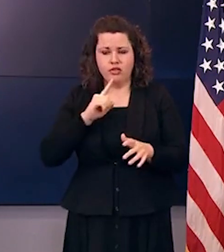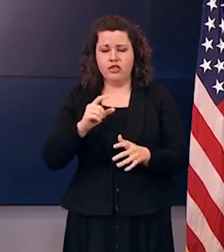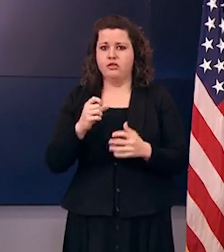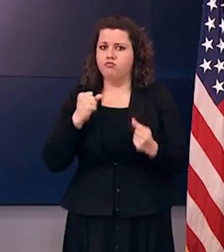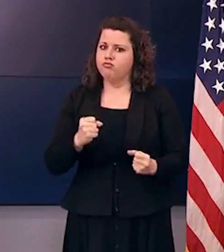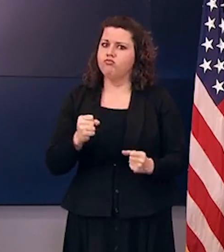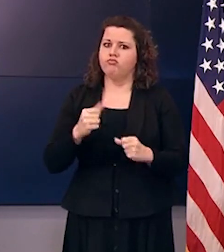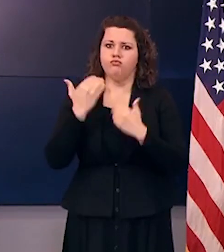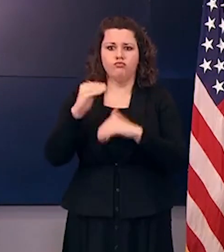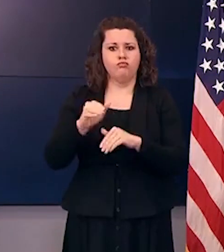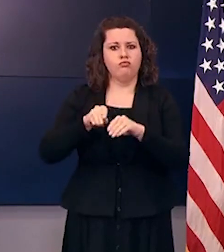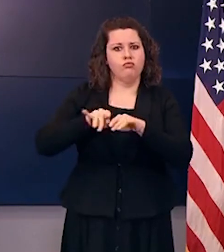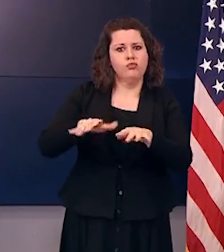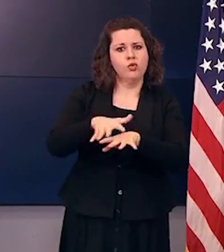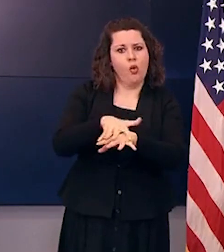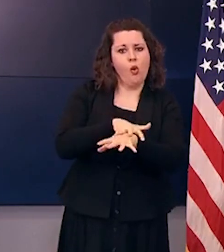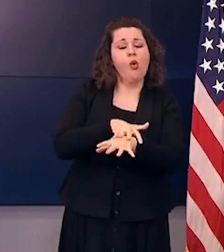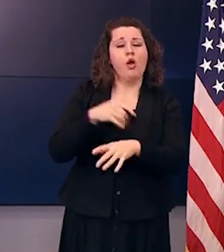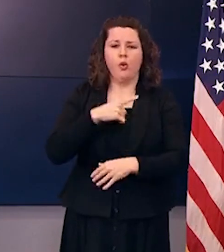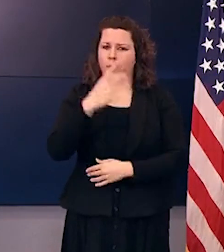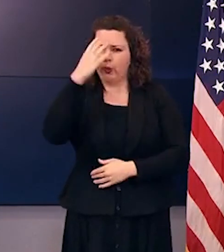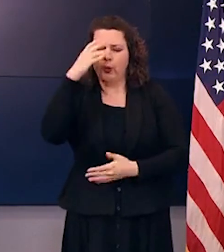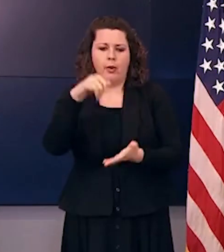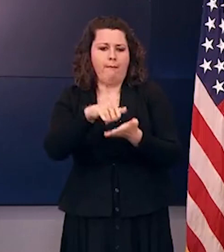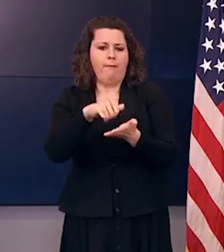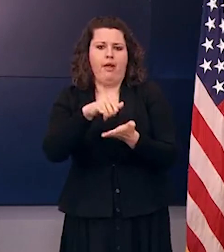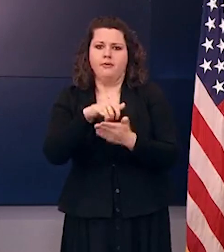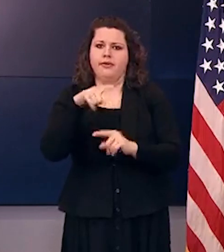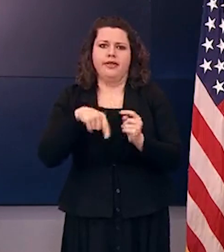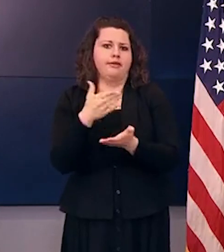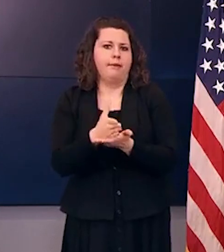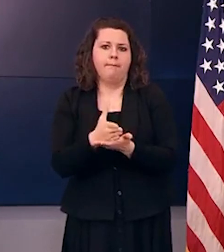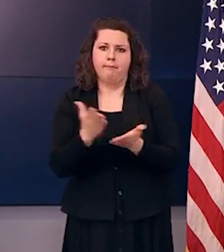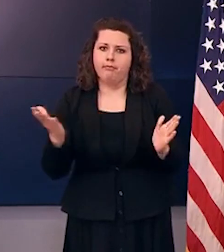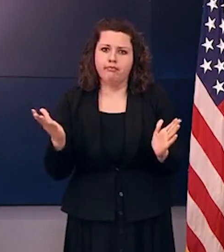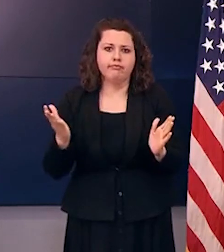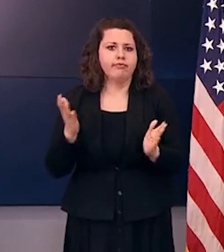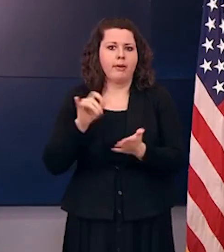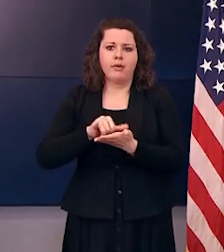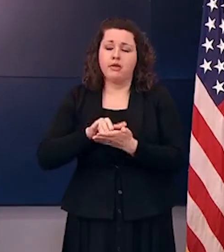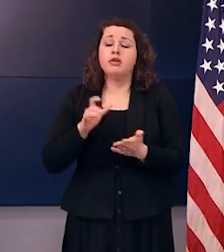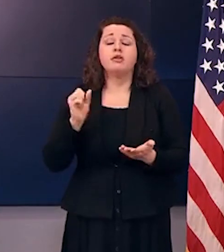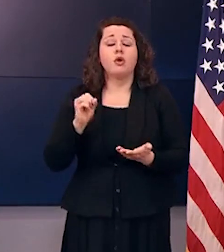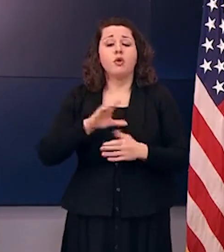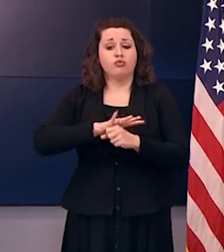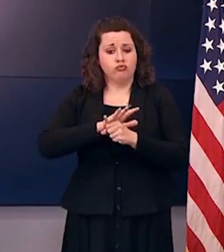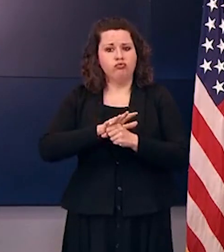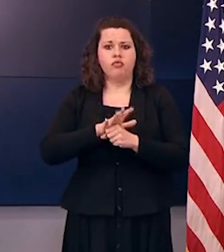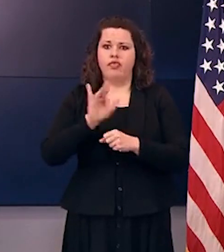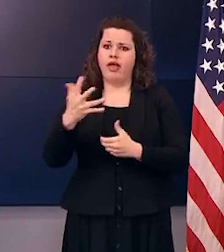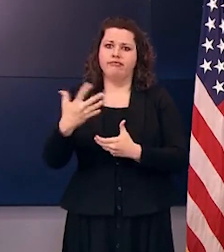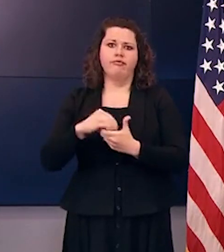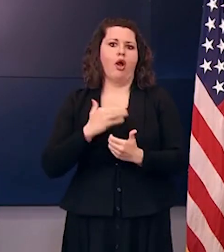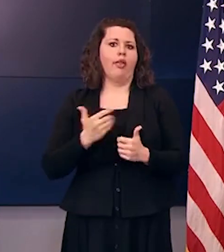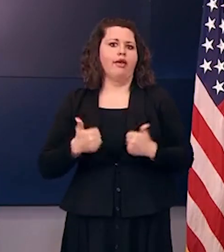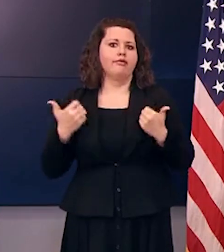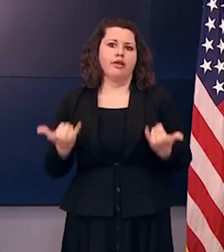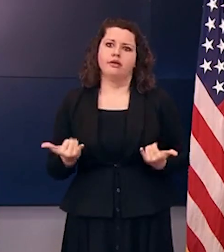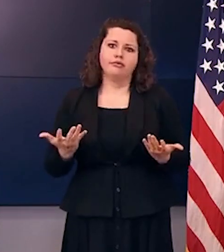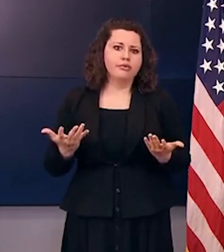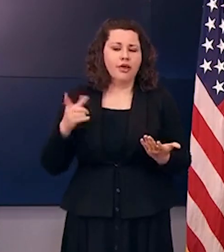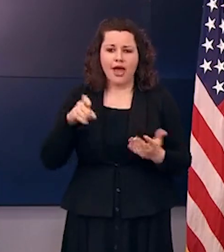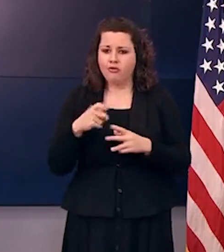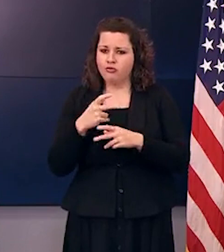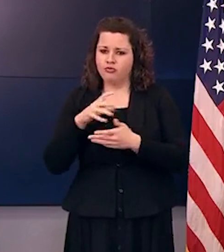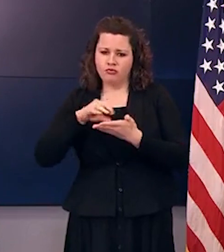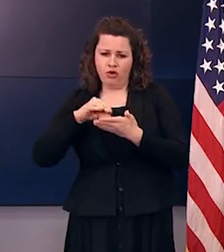slow it because we knew it wasn't possible to stop it. So COVID-19, it is a part of our life, and we must learn how to